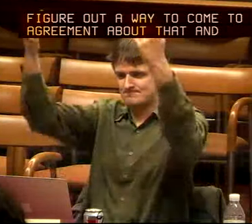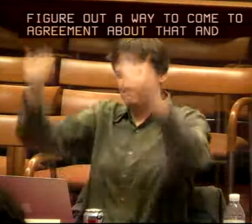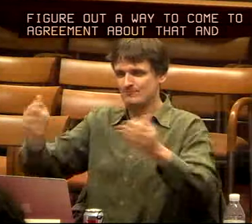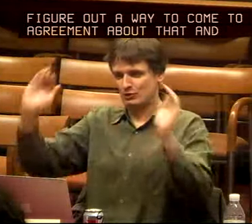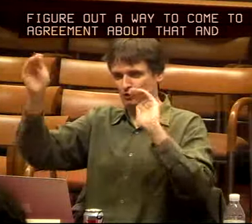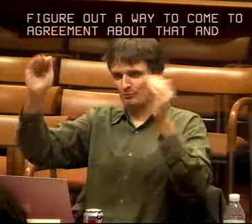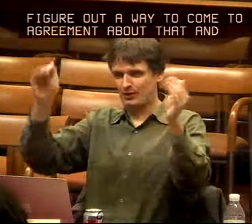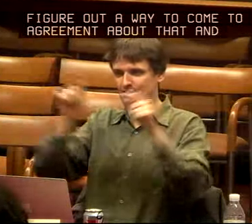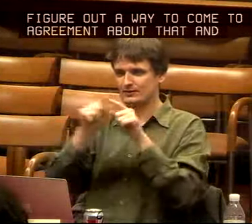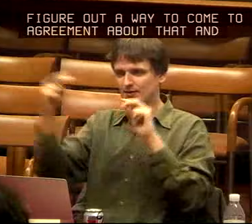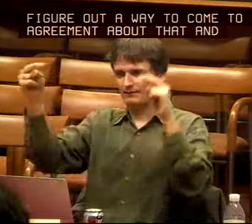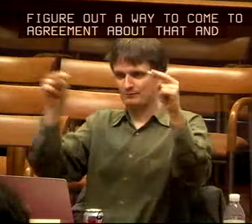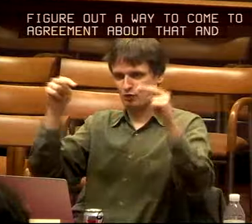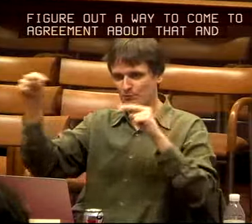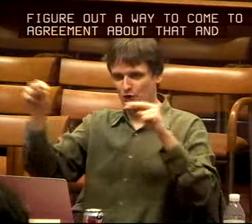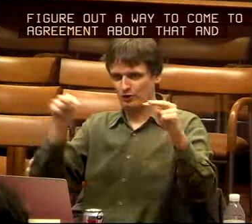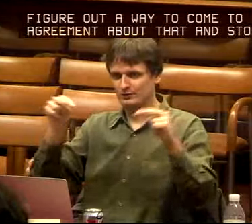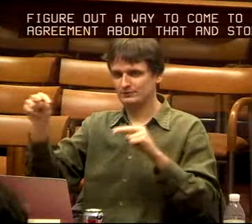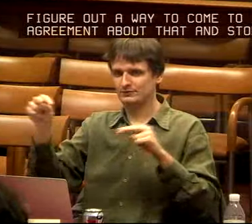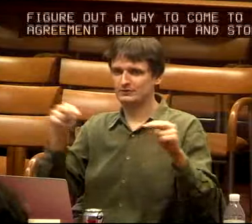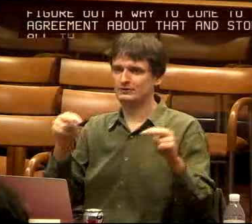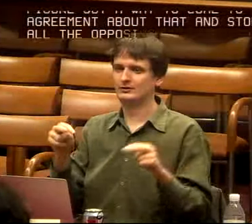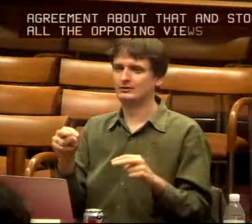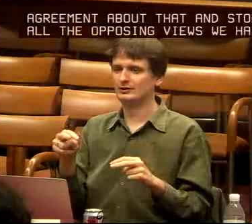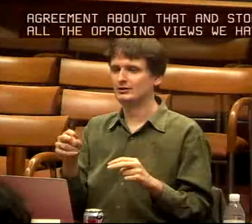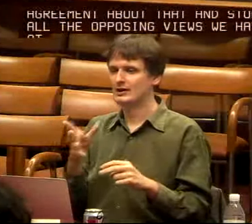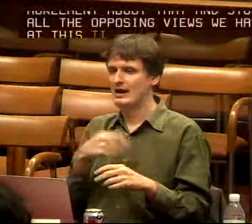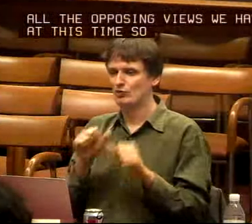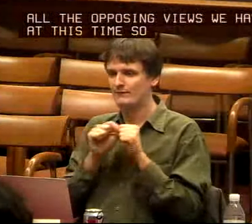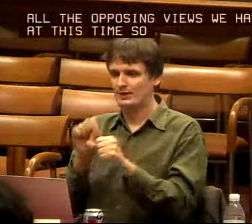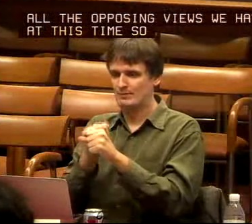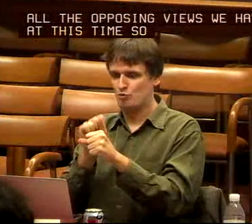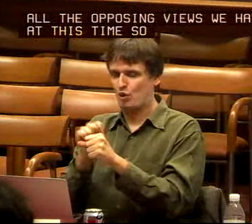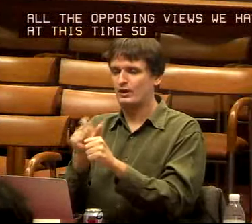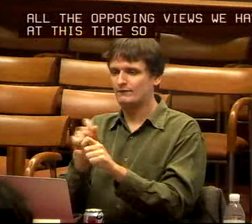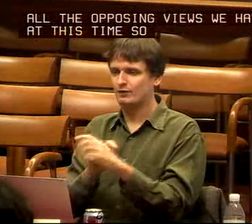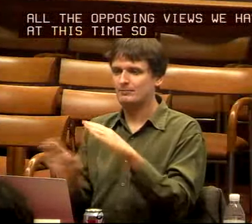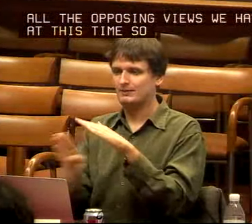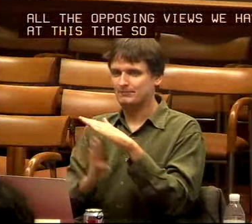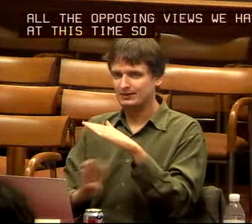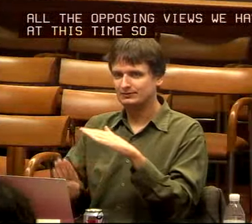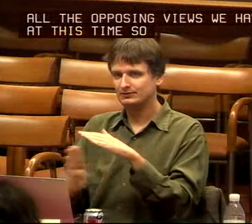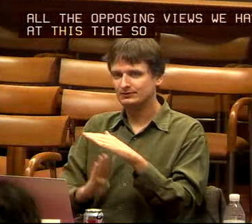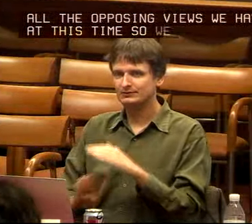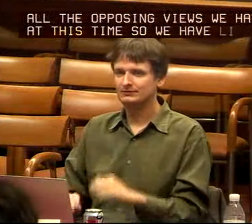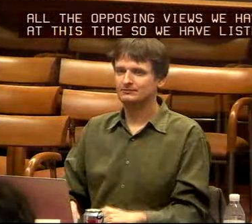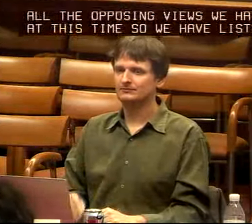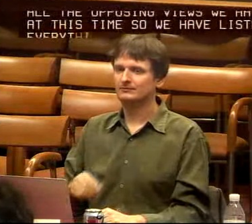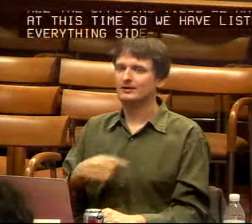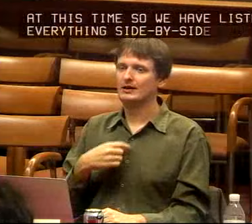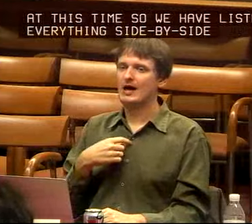So we have listed everything side by side so we can see the pros and cons of